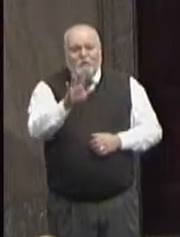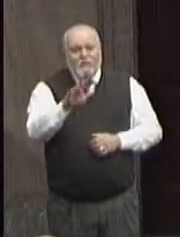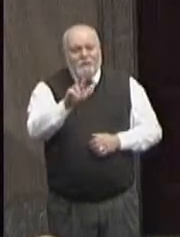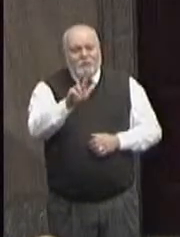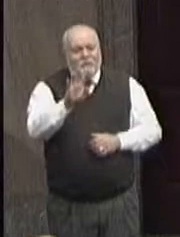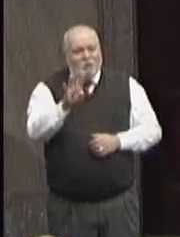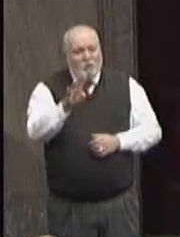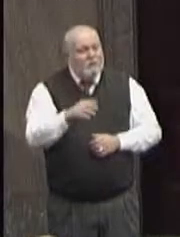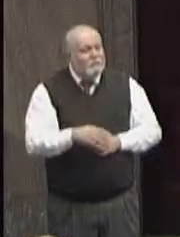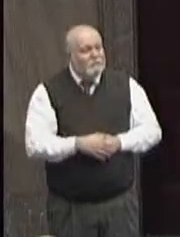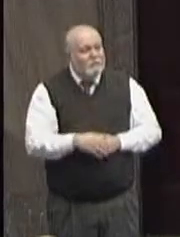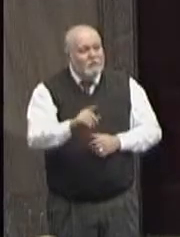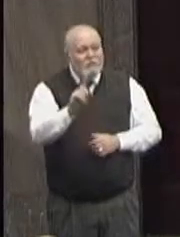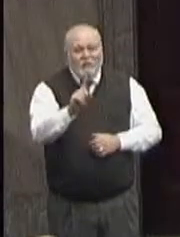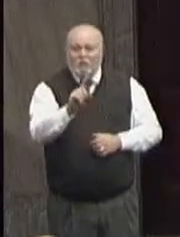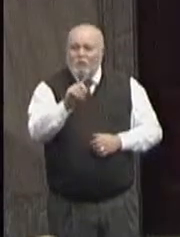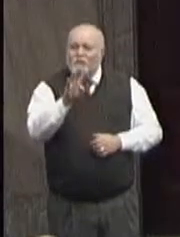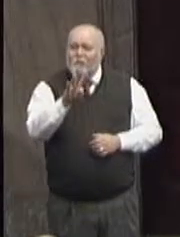14534,